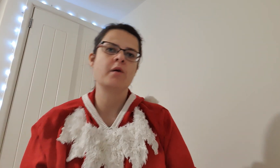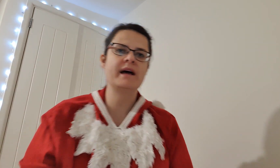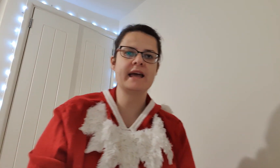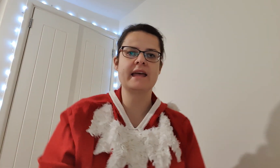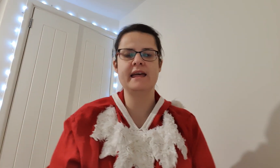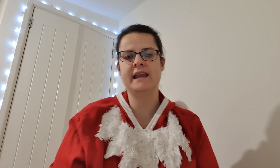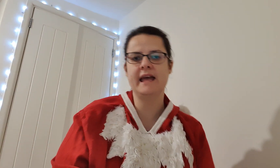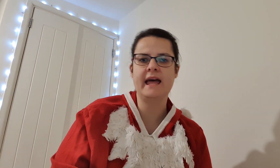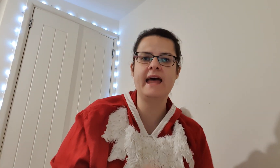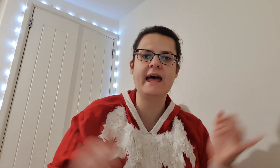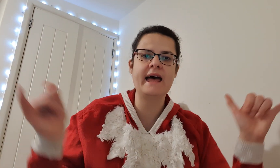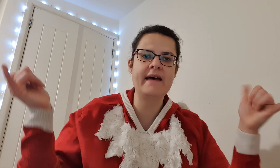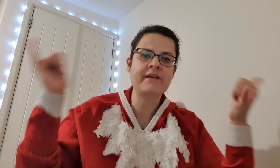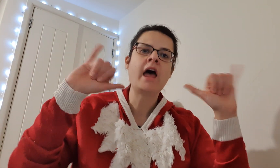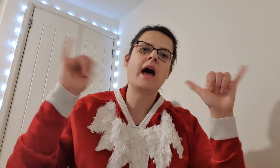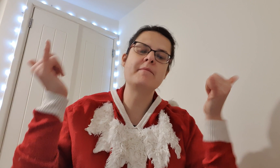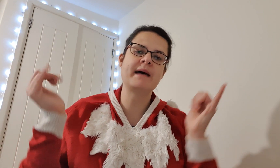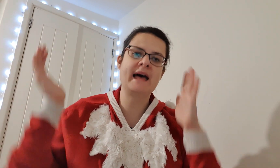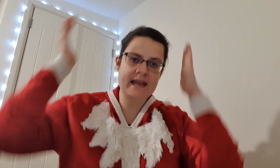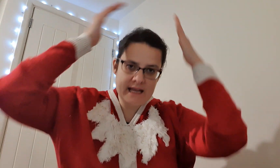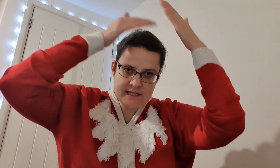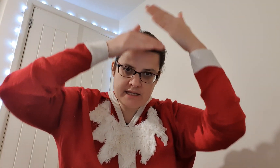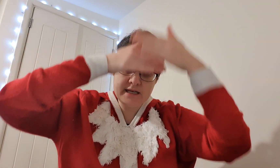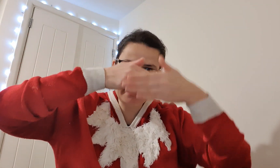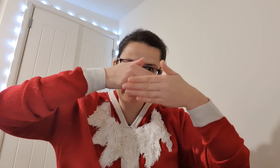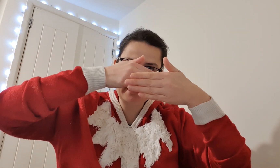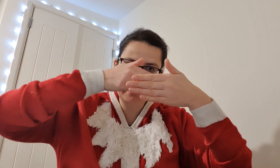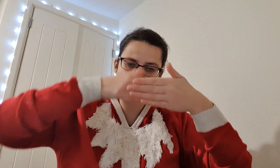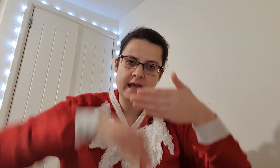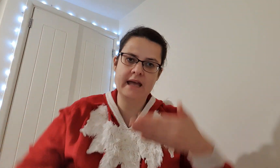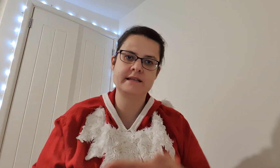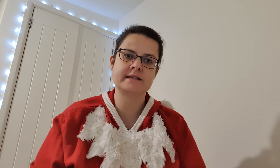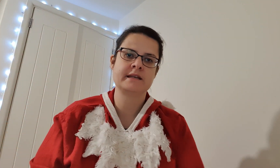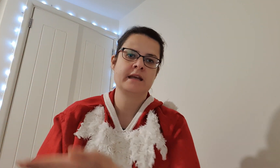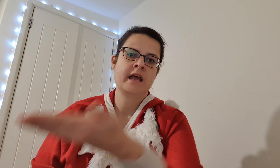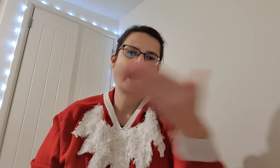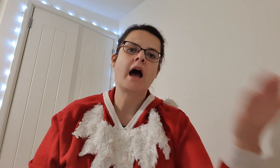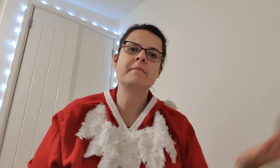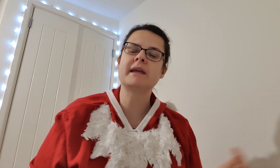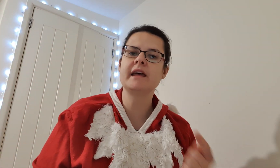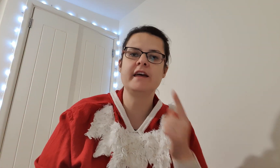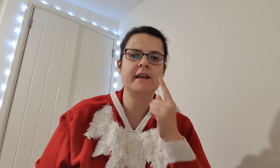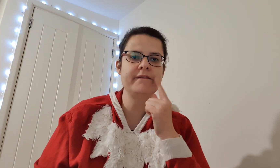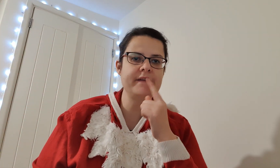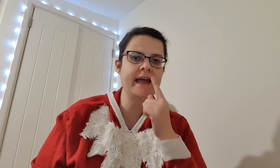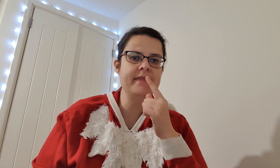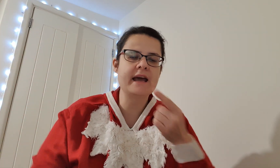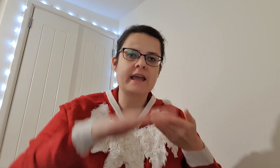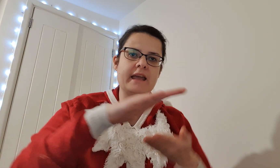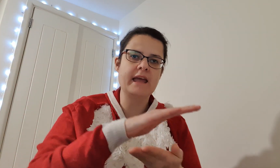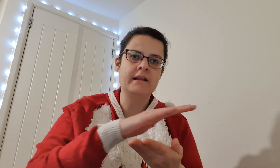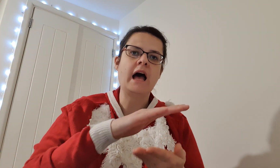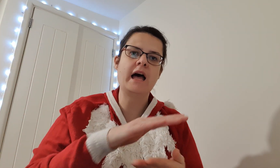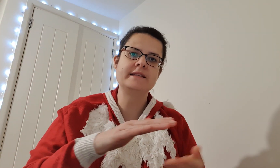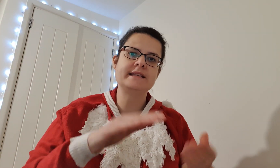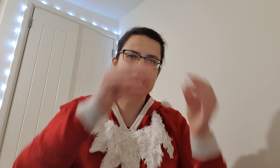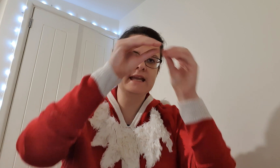We're gonna have a party tonight. I'm gonna find that girl underneath